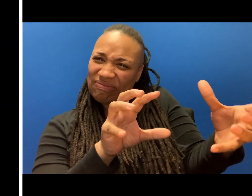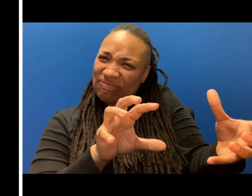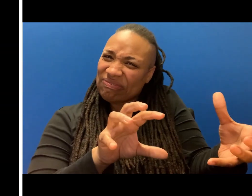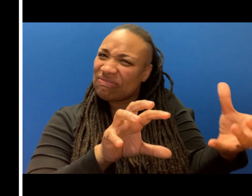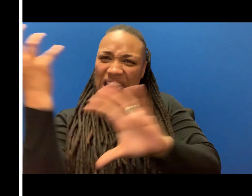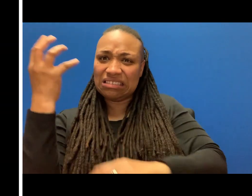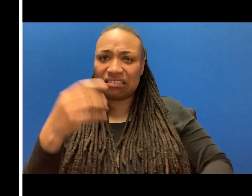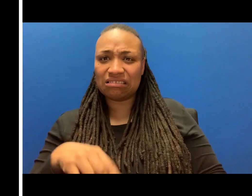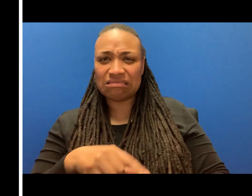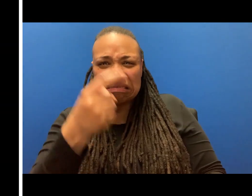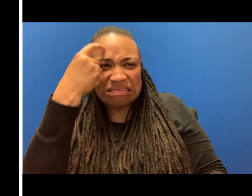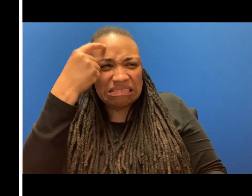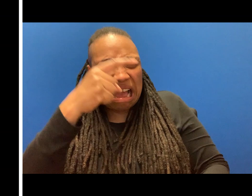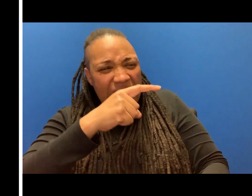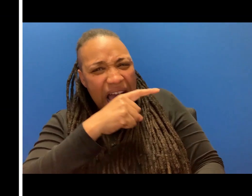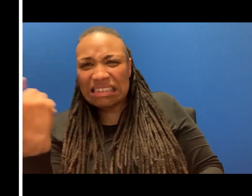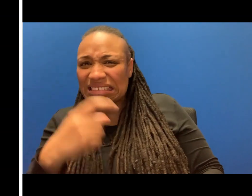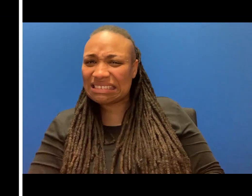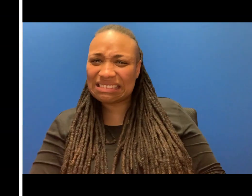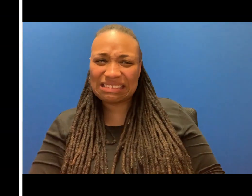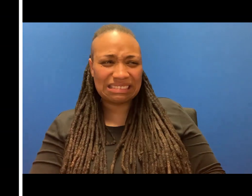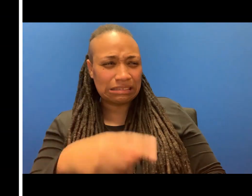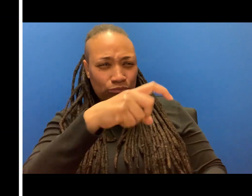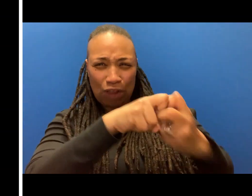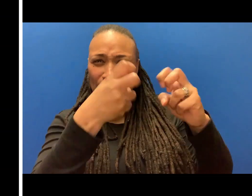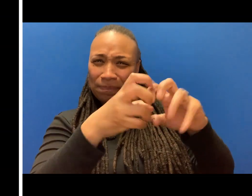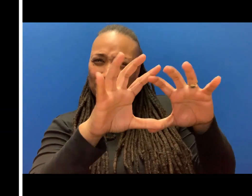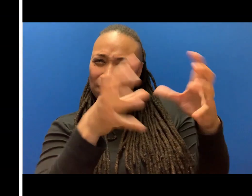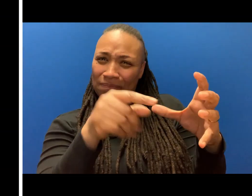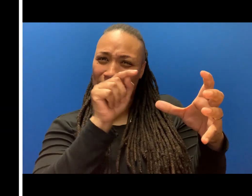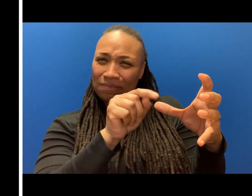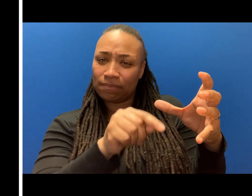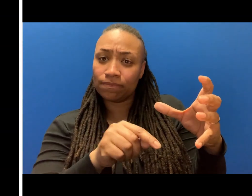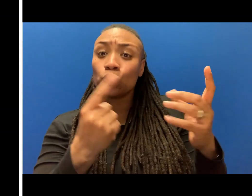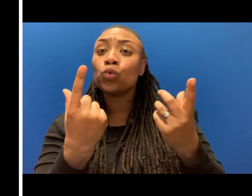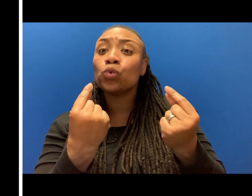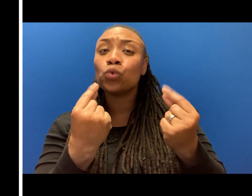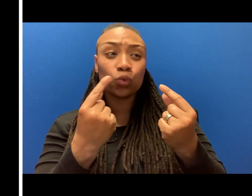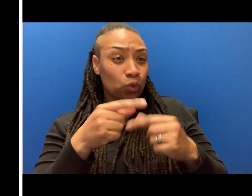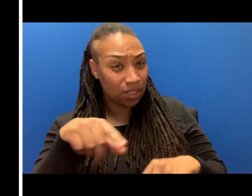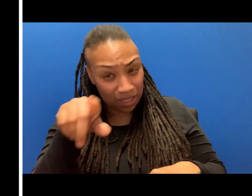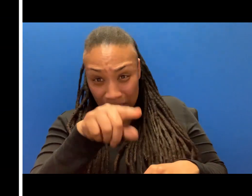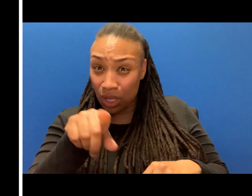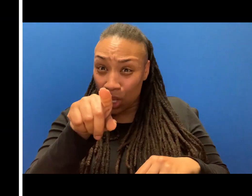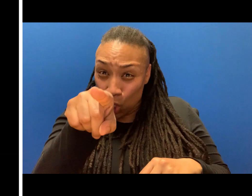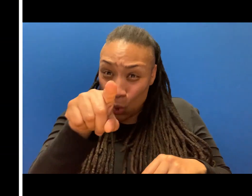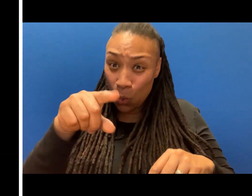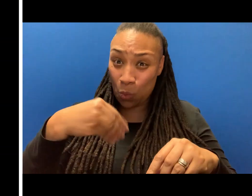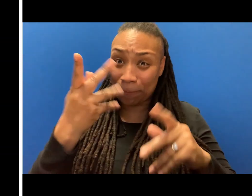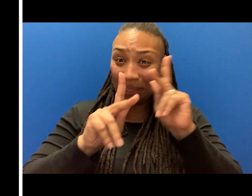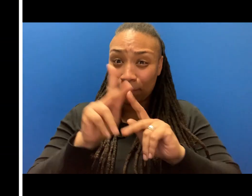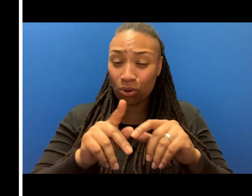heinous violence that we see all around us. It's time to turn the conversation towards you, white